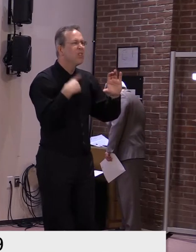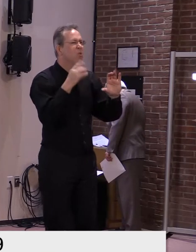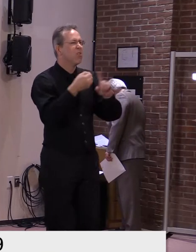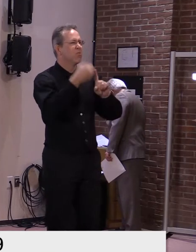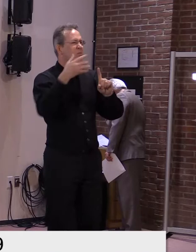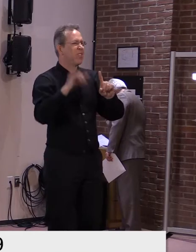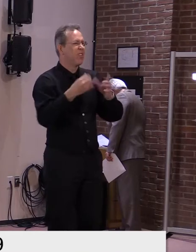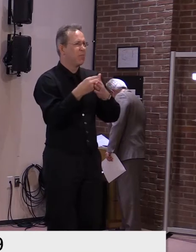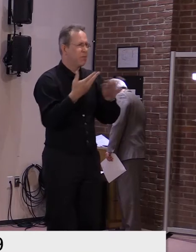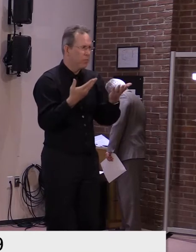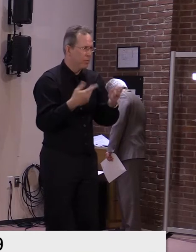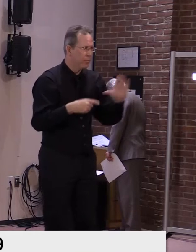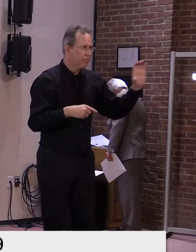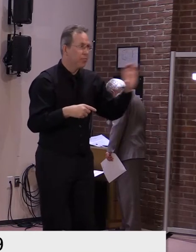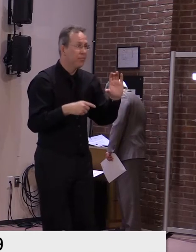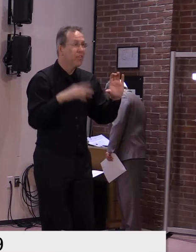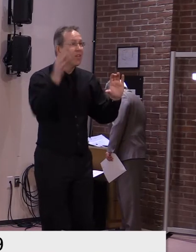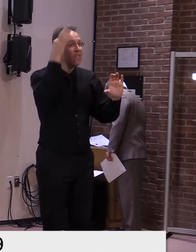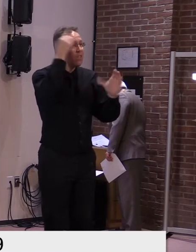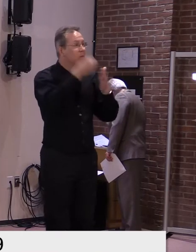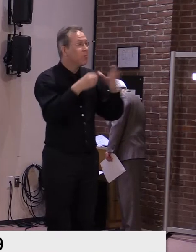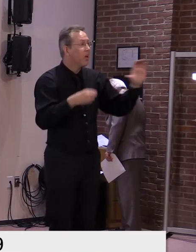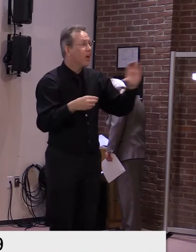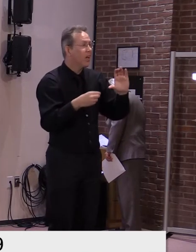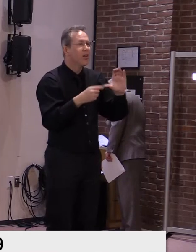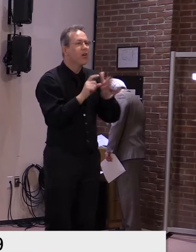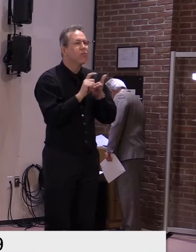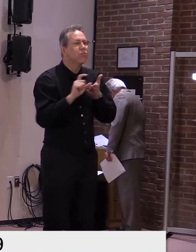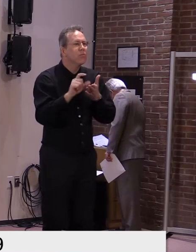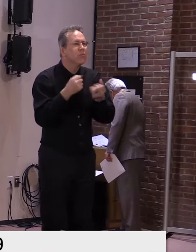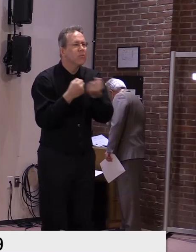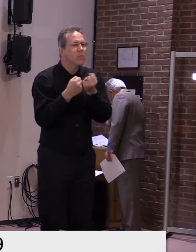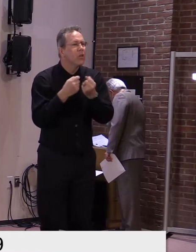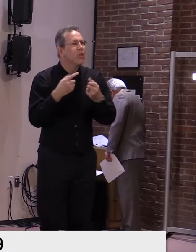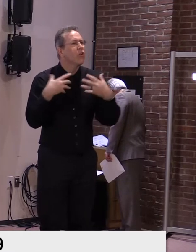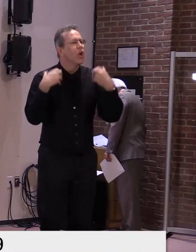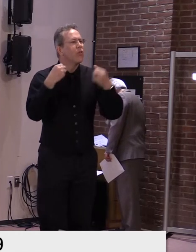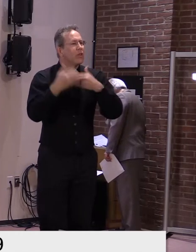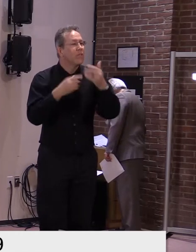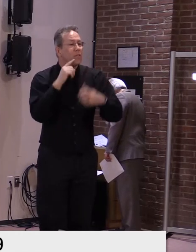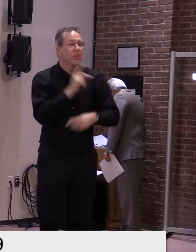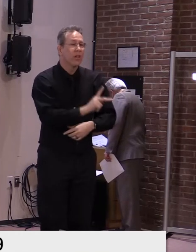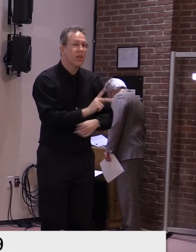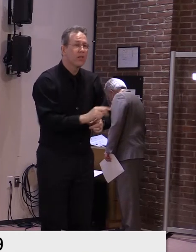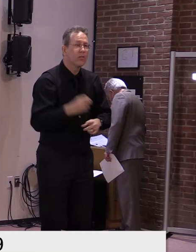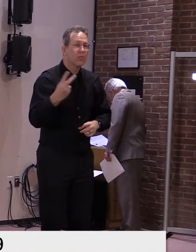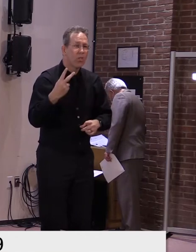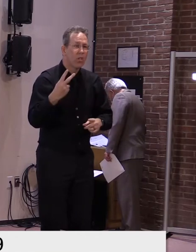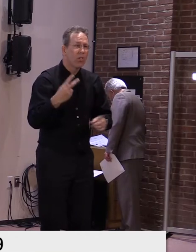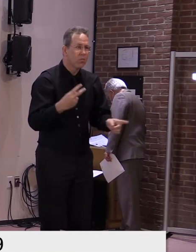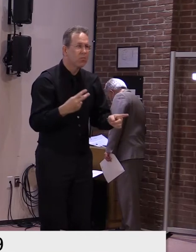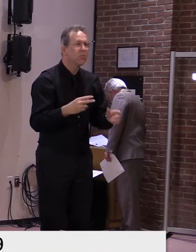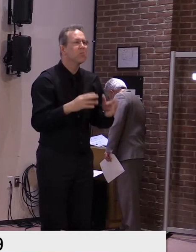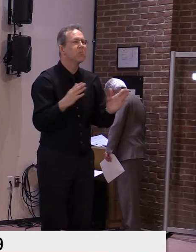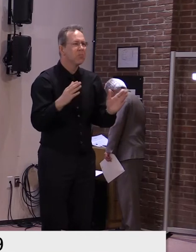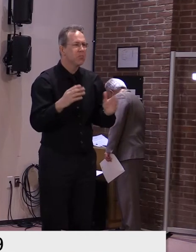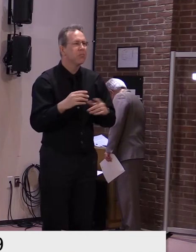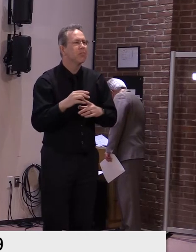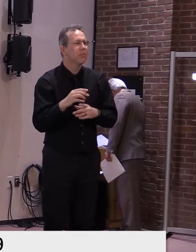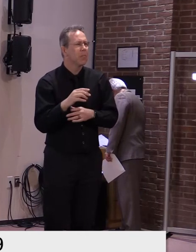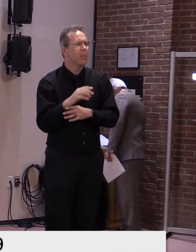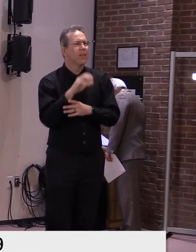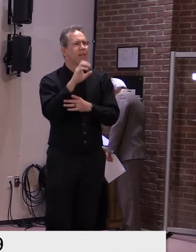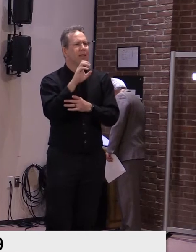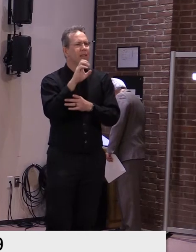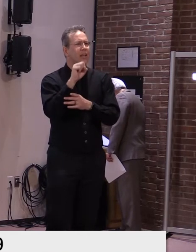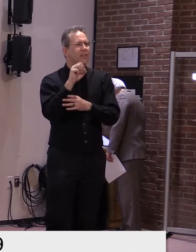The federal dollars to support the recovery work in K-12 are coming to us through a program called ESSER, which stands for the Elementary and